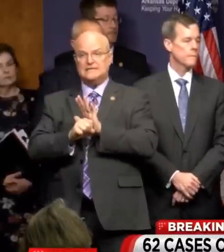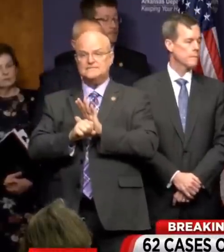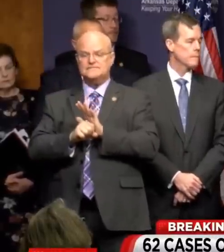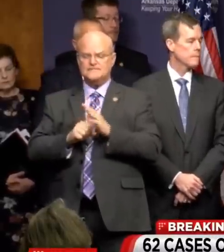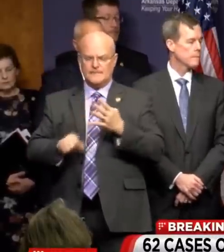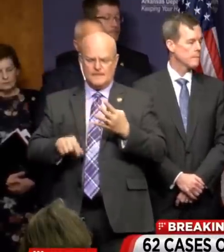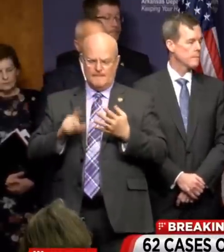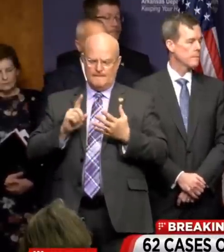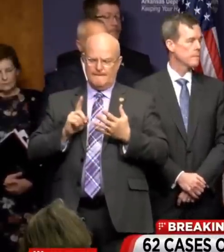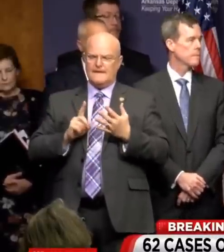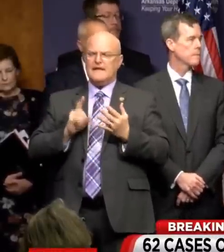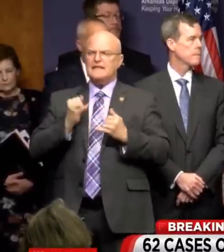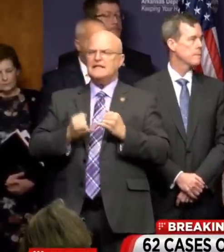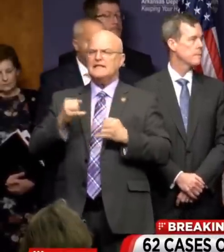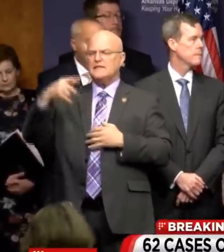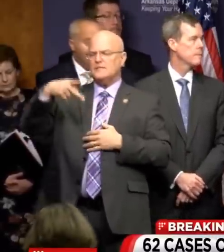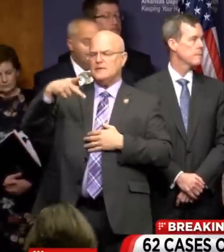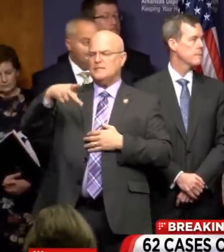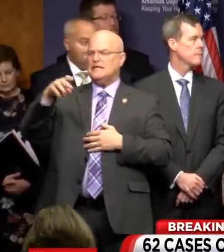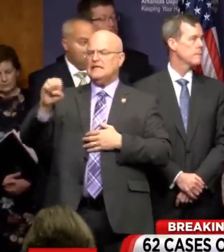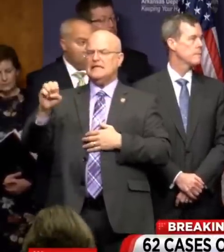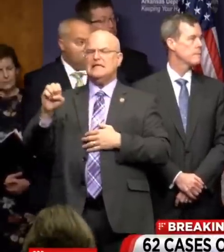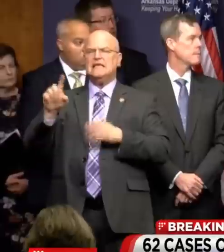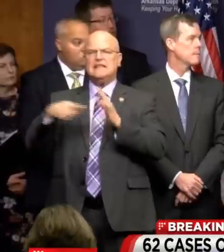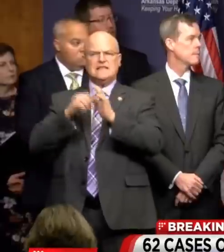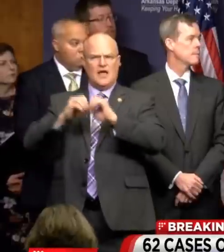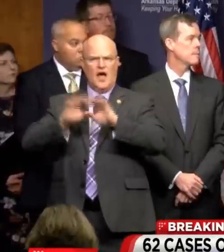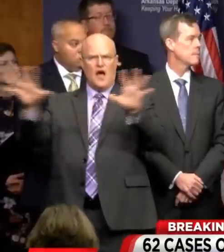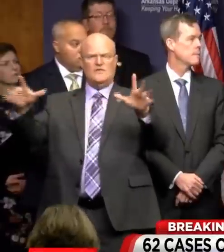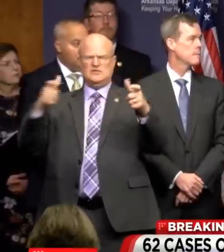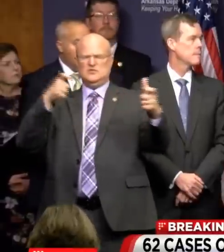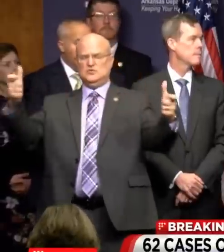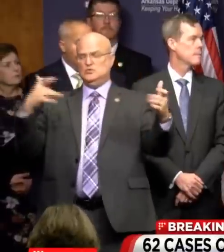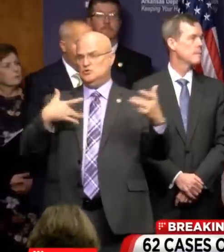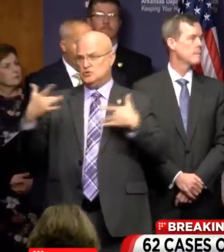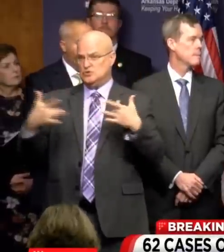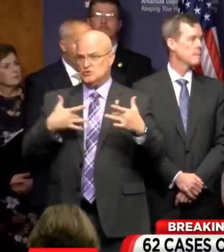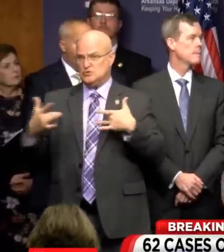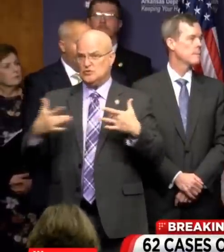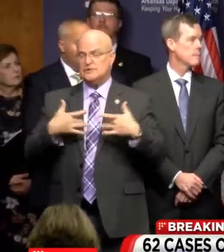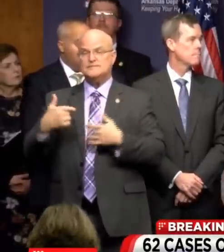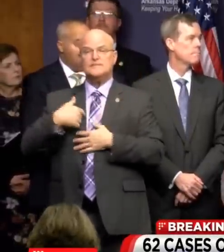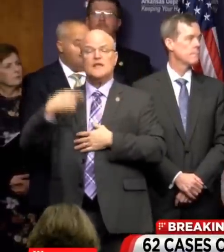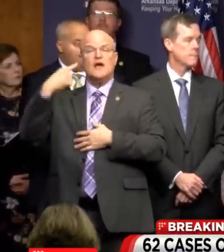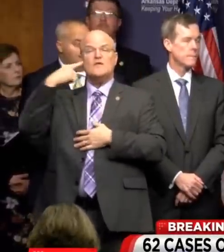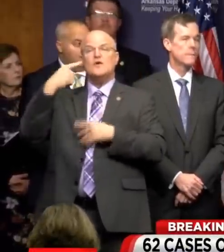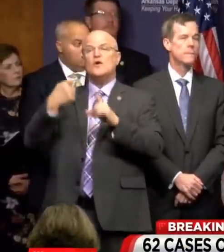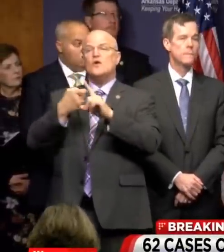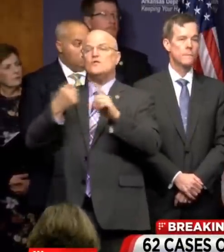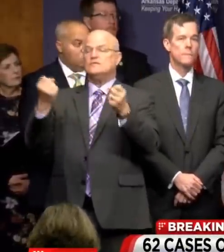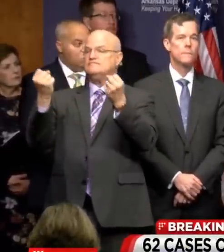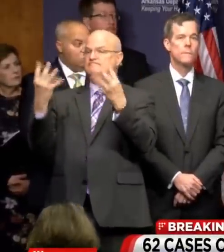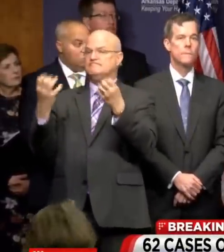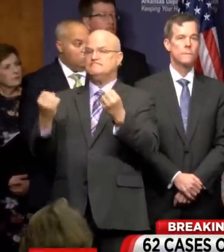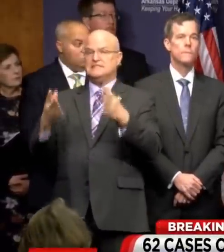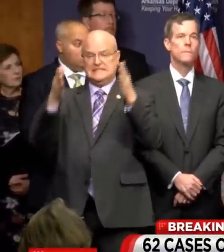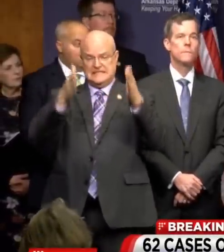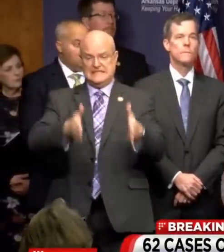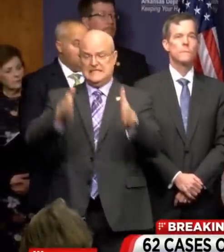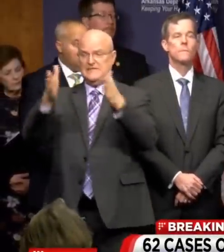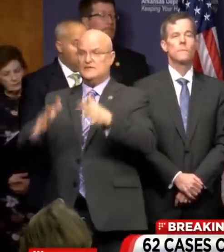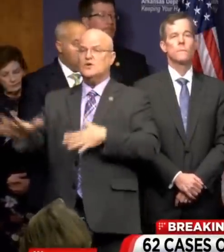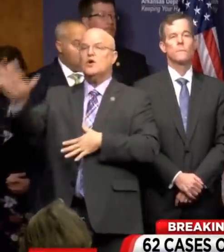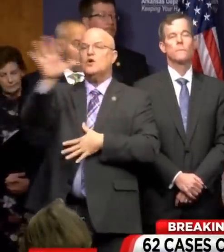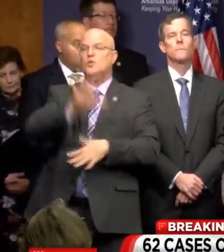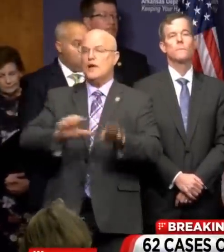then lastly is the PPE issue. This obviously has been a huge concern. I've heard from a number of individuals around